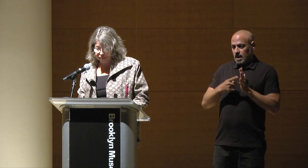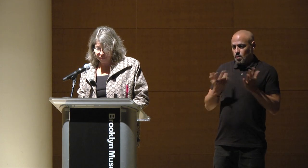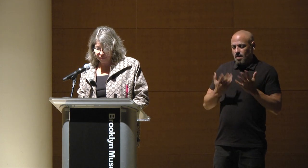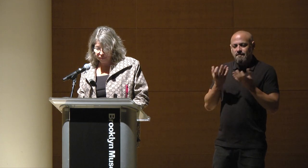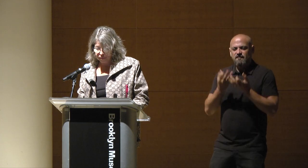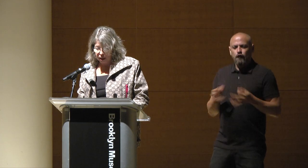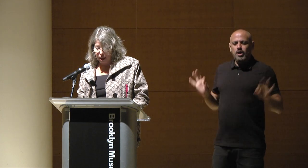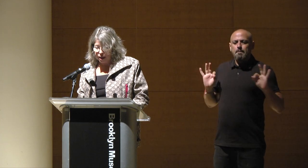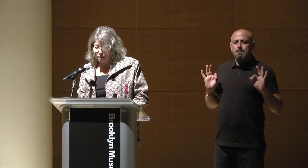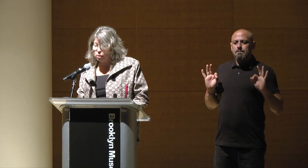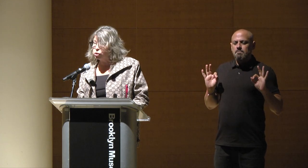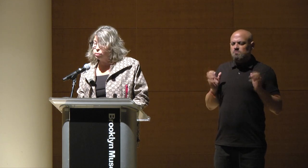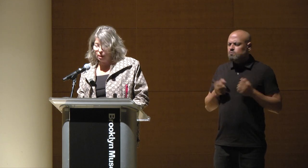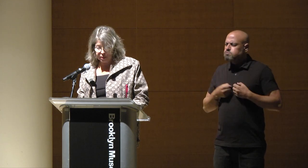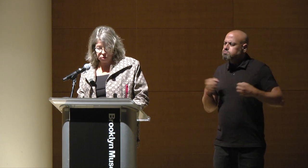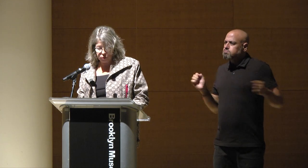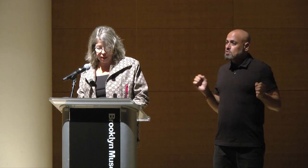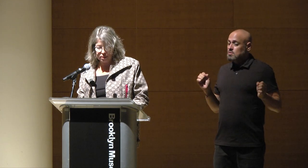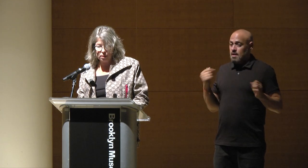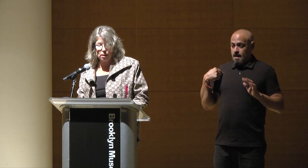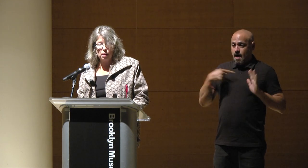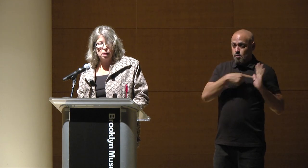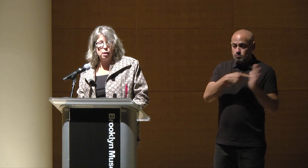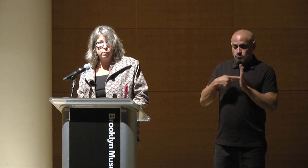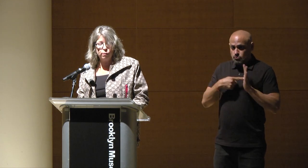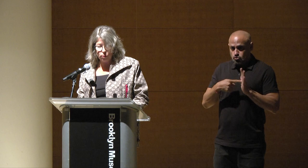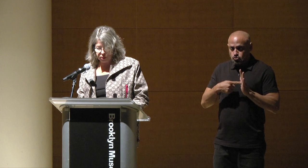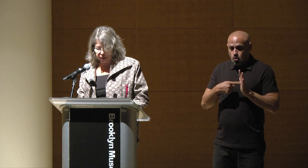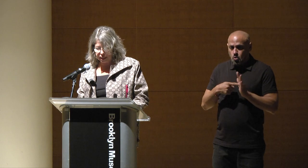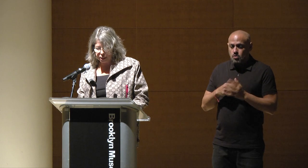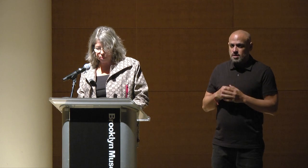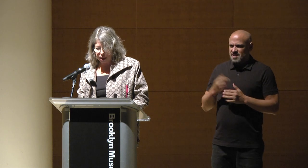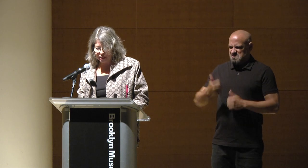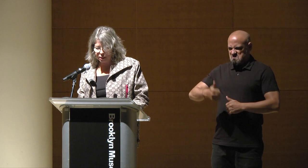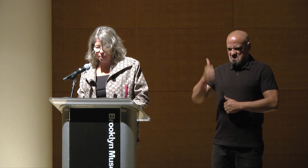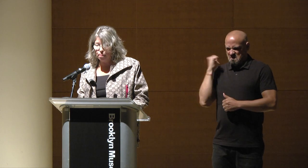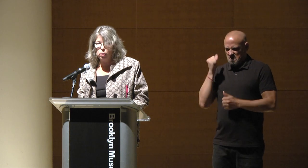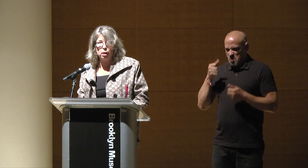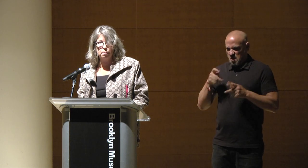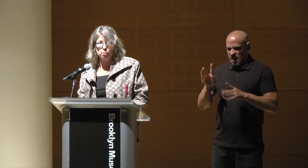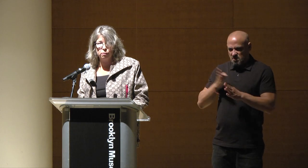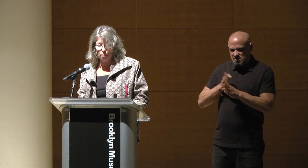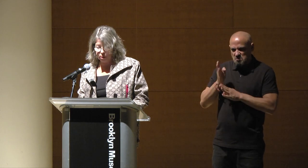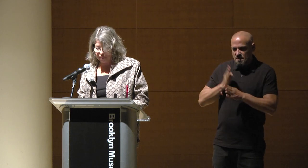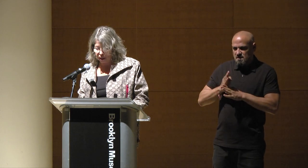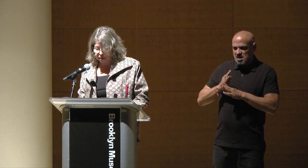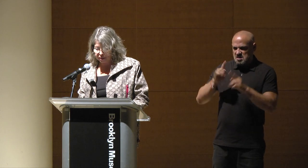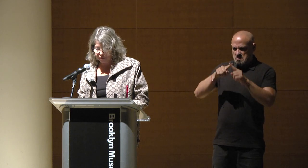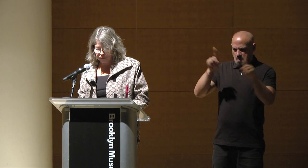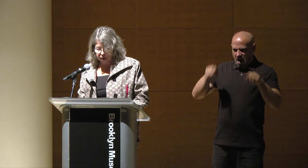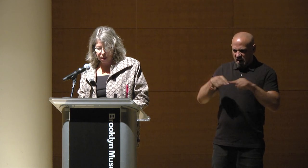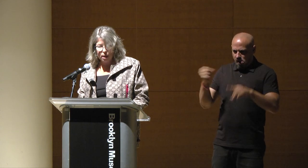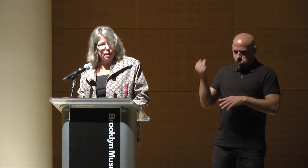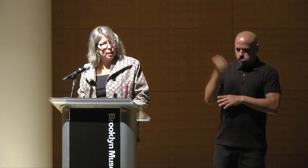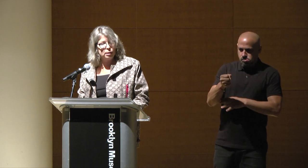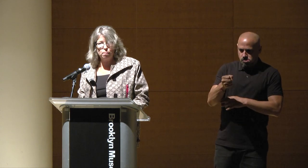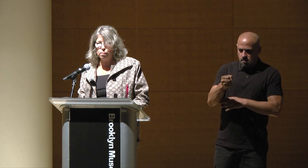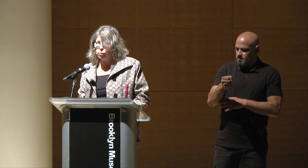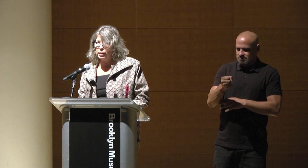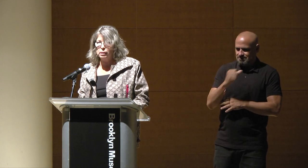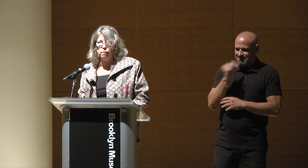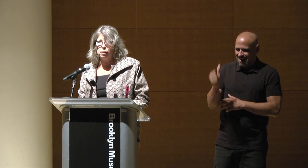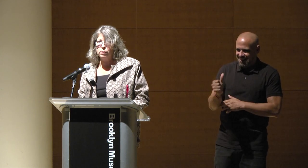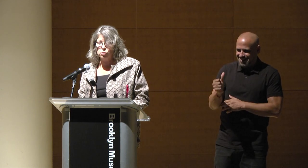freedom. And as our show demonstrates, he refused to let his practice be put in a proverbial box.